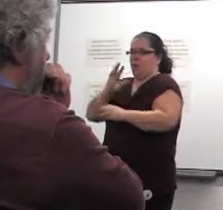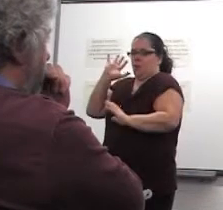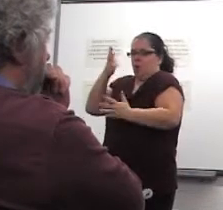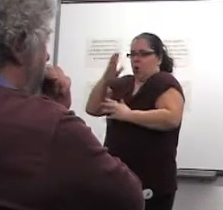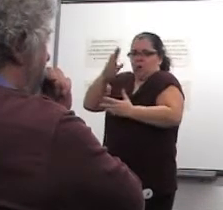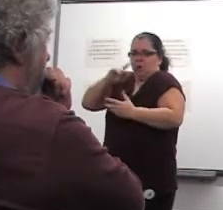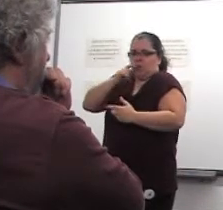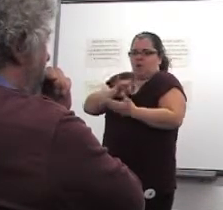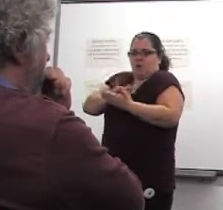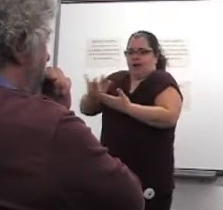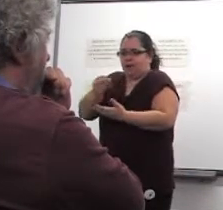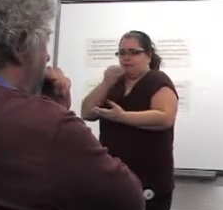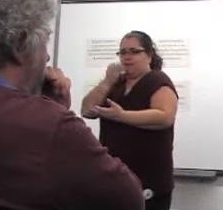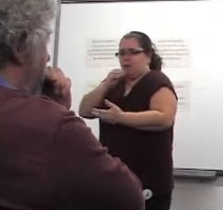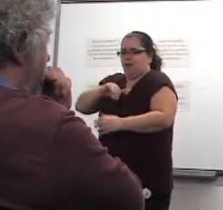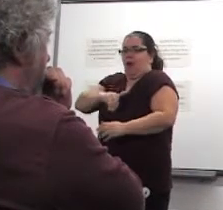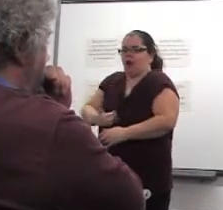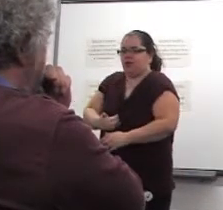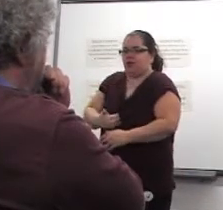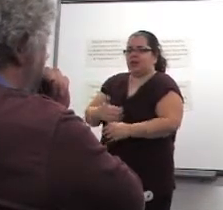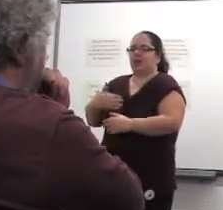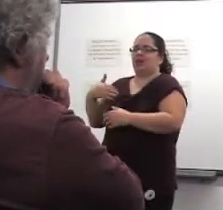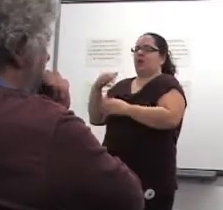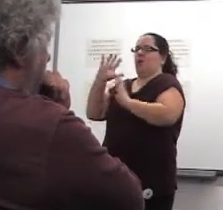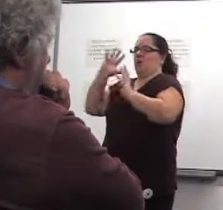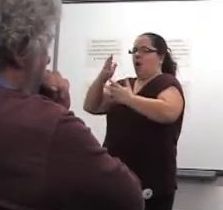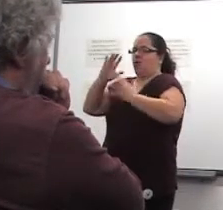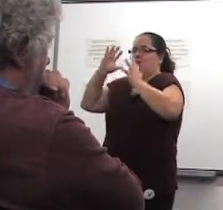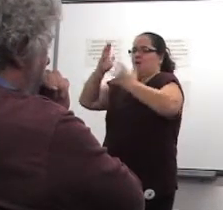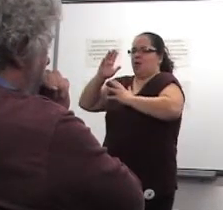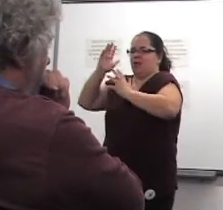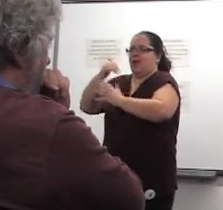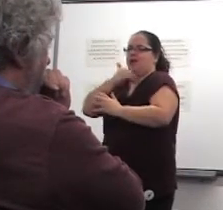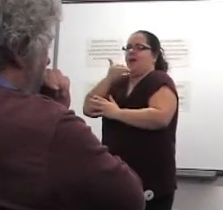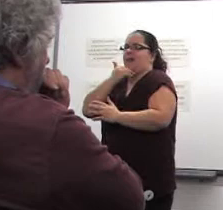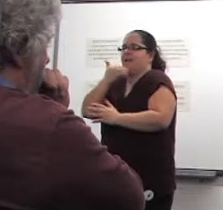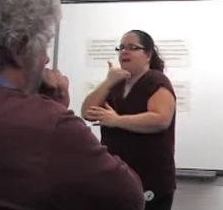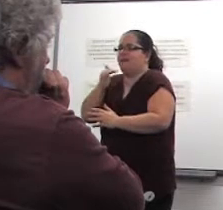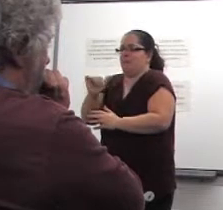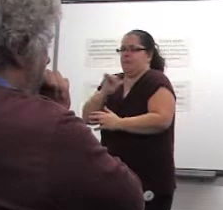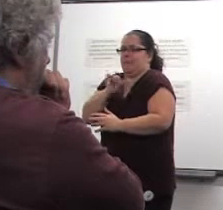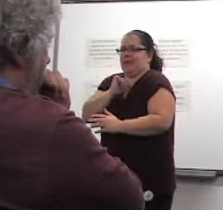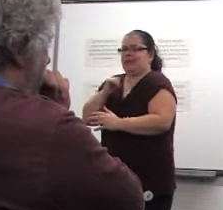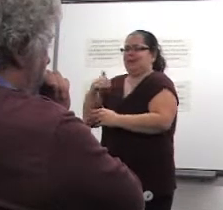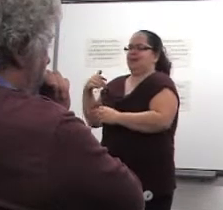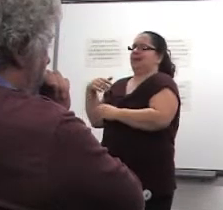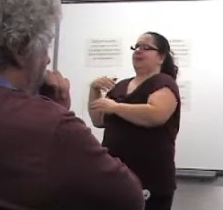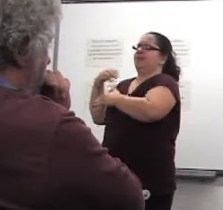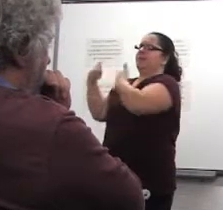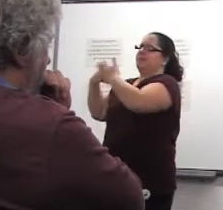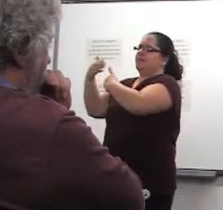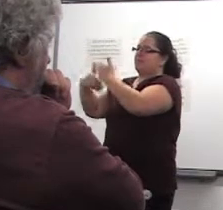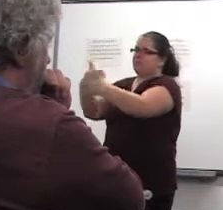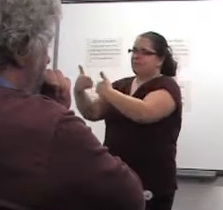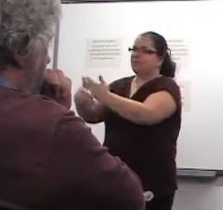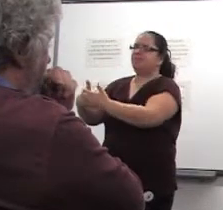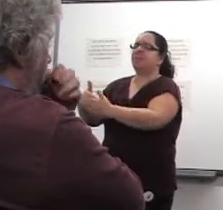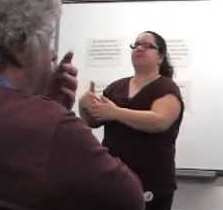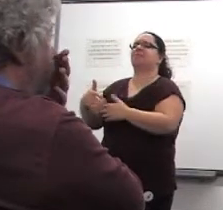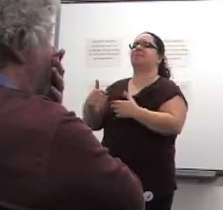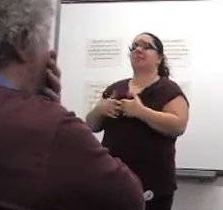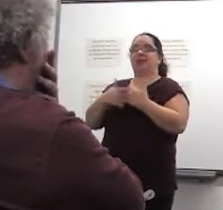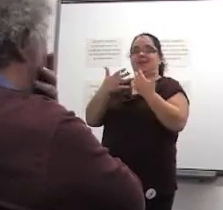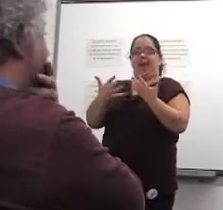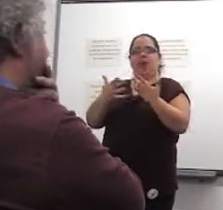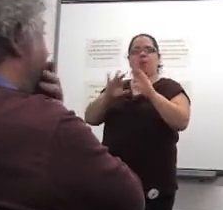hunger. Forever condemned to worry about an insufficiency of protein, even in a world with far